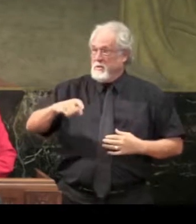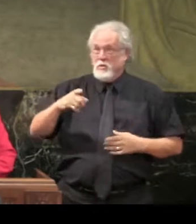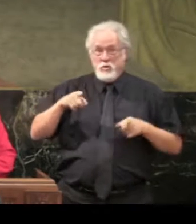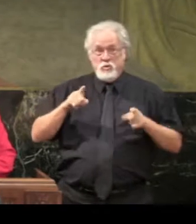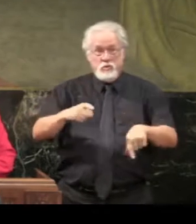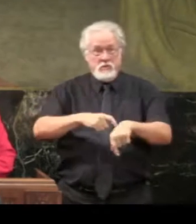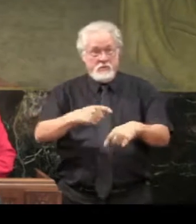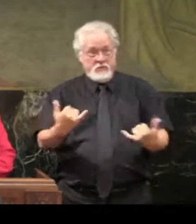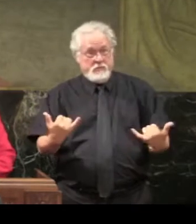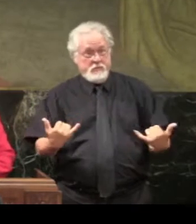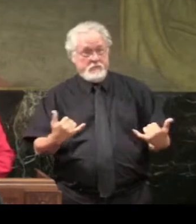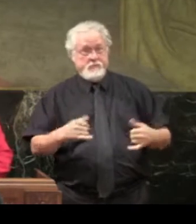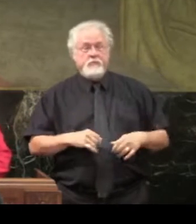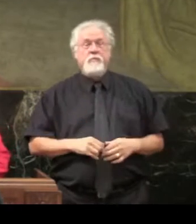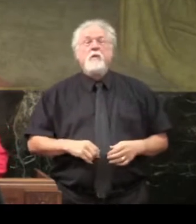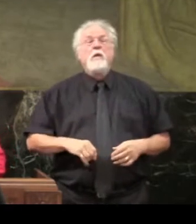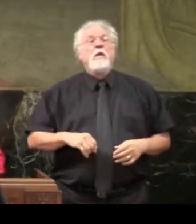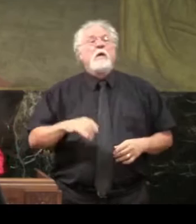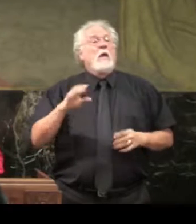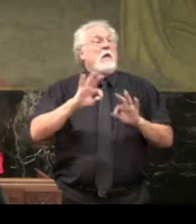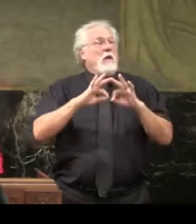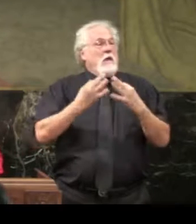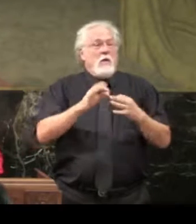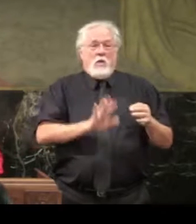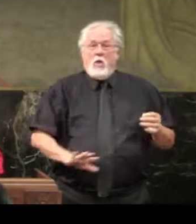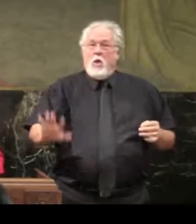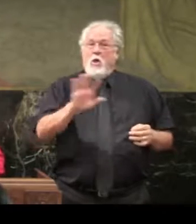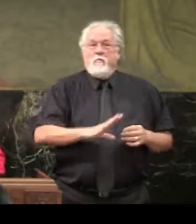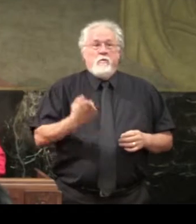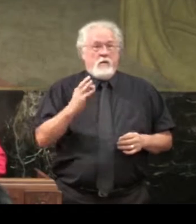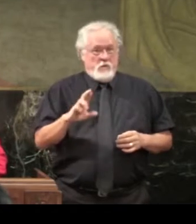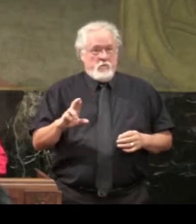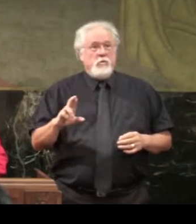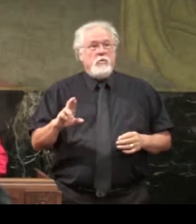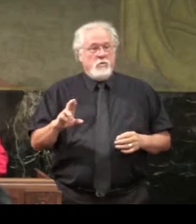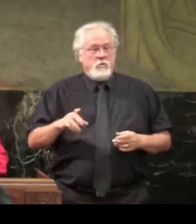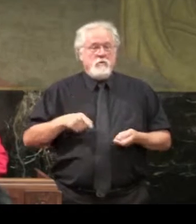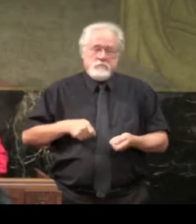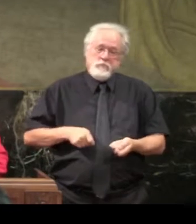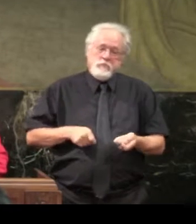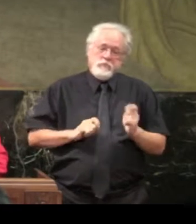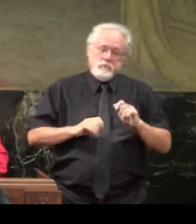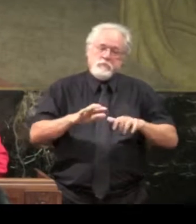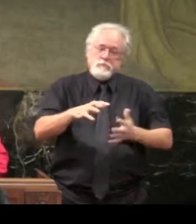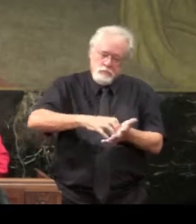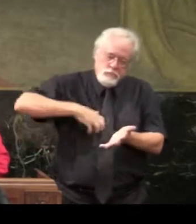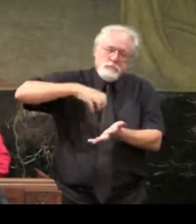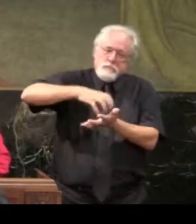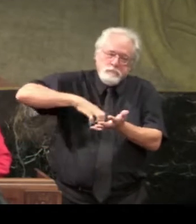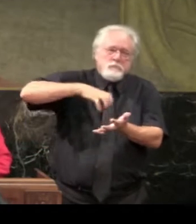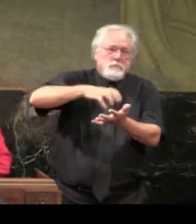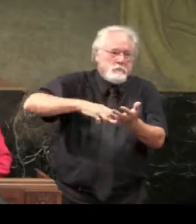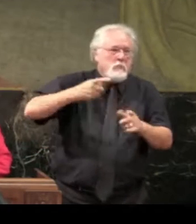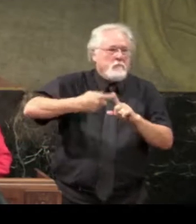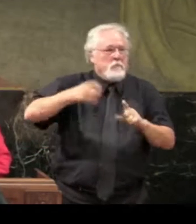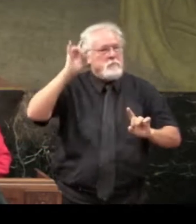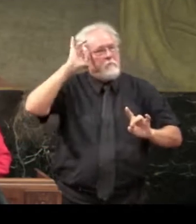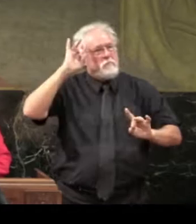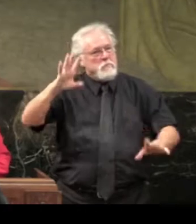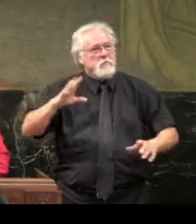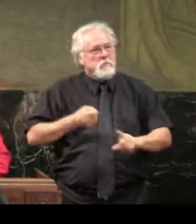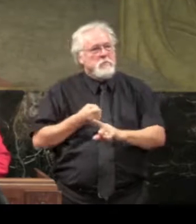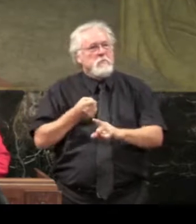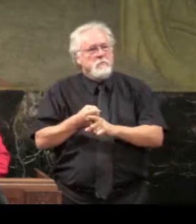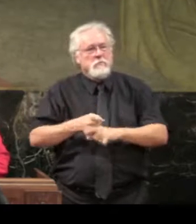times like these. As you know, families across Baton Rouge area are digging out from the disastrous impact of the recent